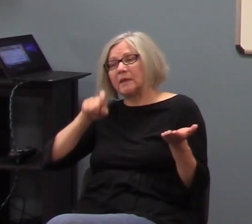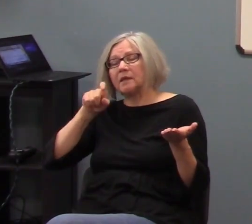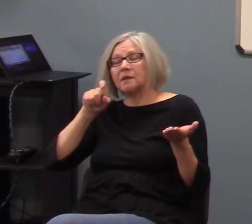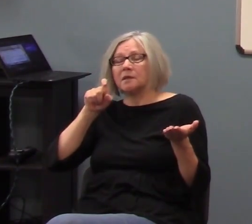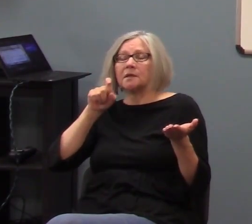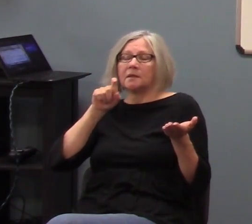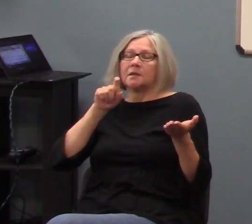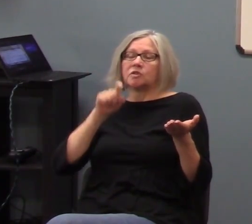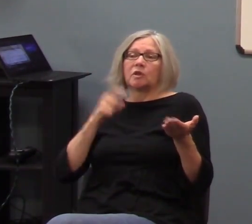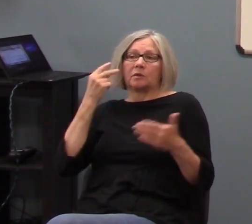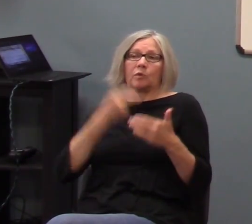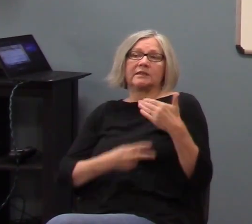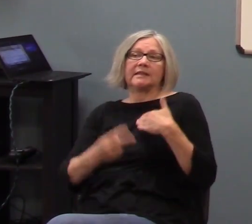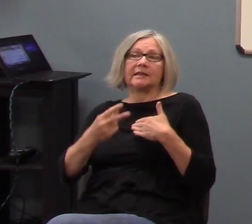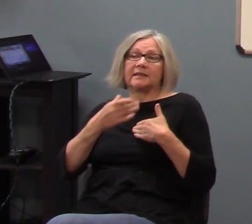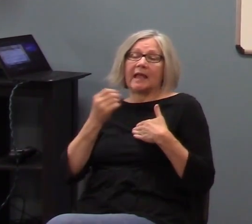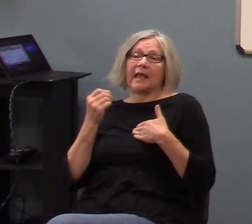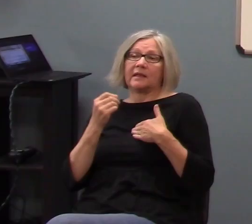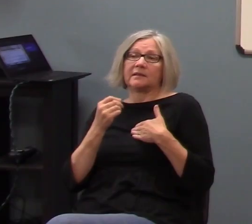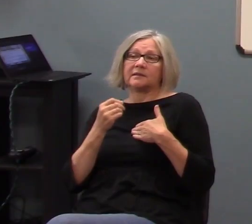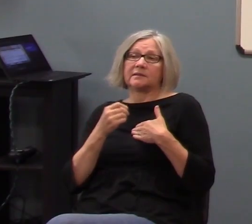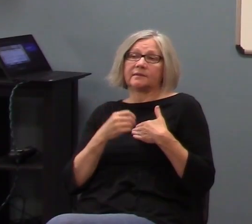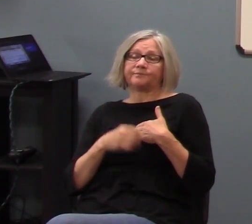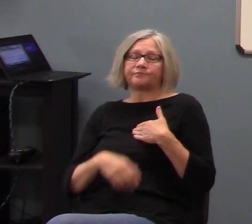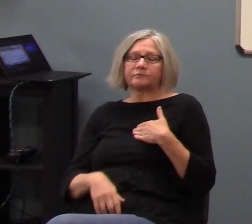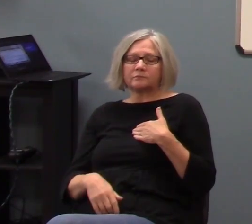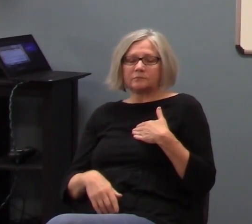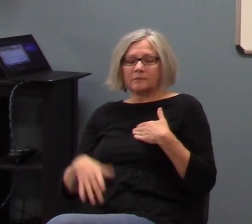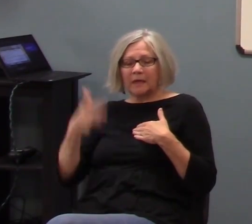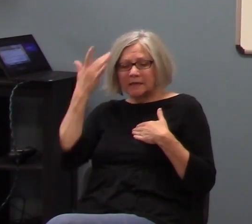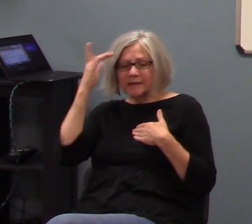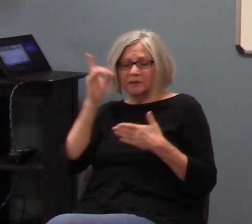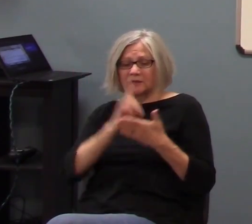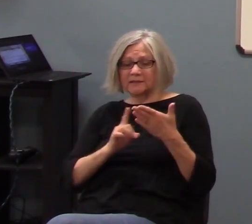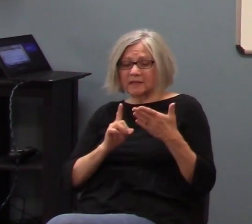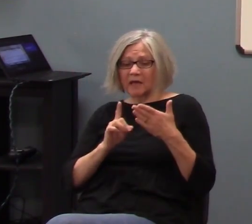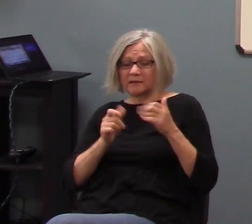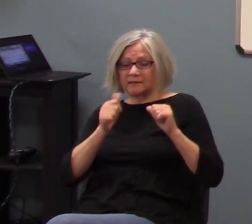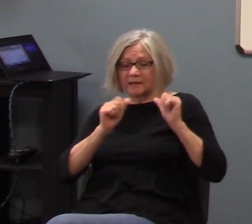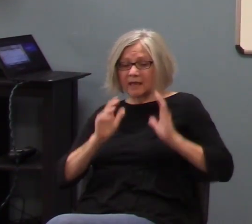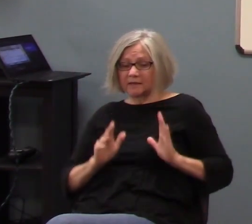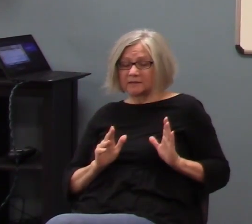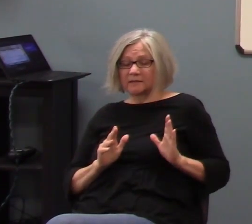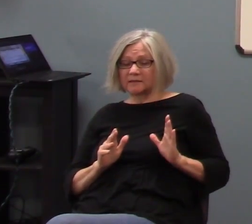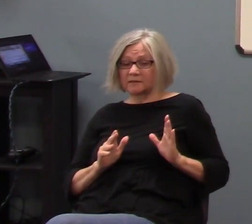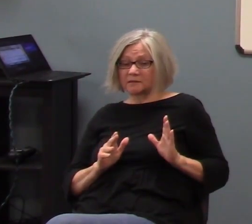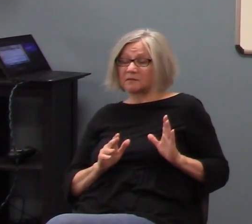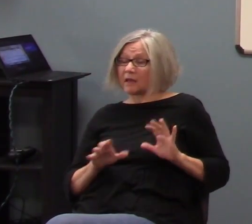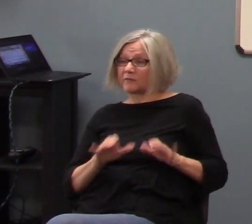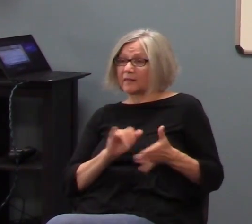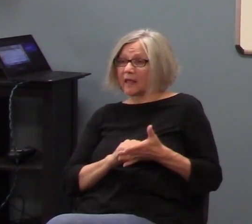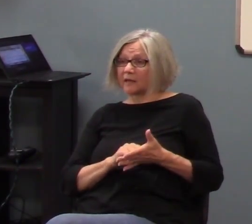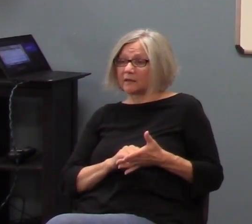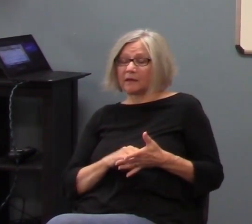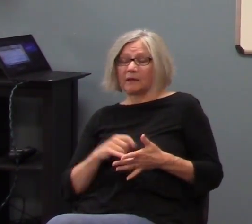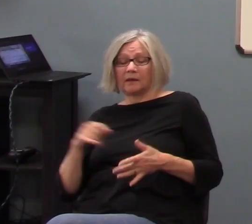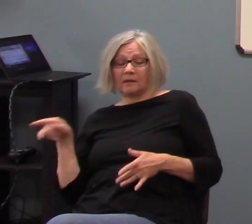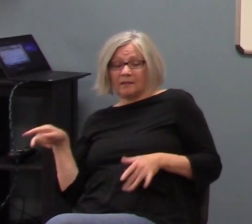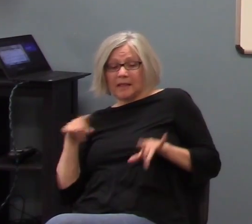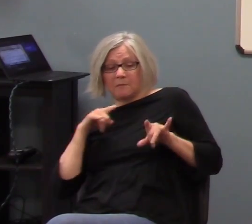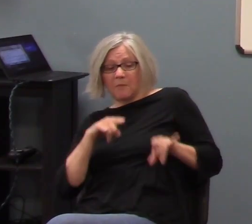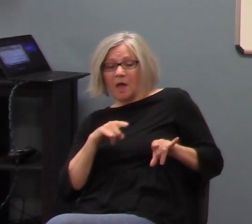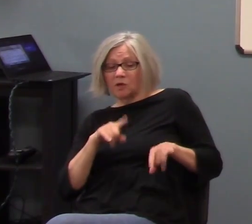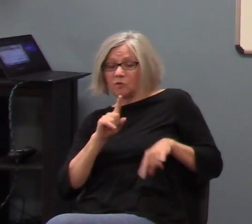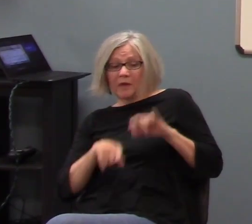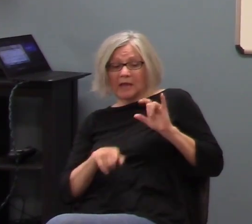some intelligent design scientists have predicted. It's often mocked as not being a theory, that you can't test it, but you can.